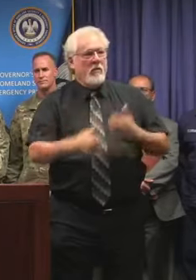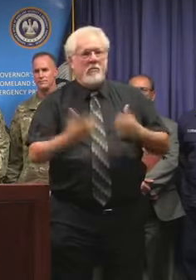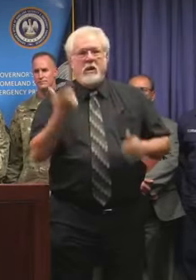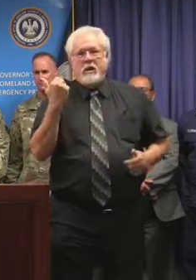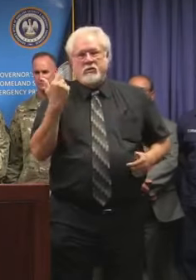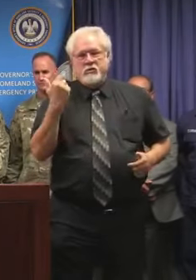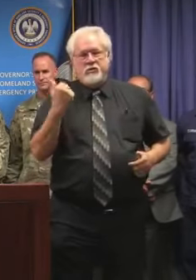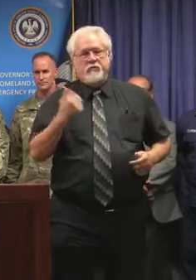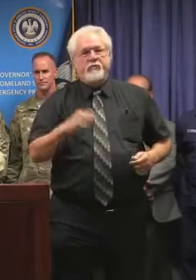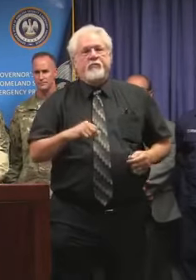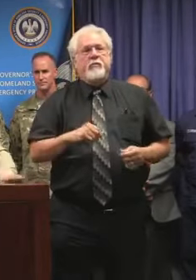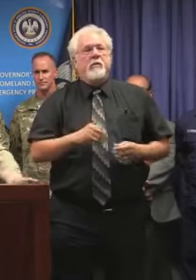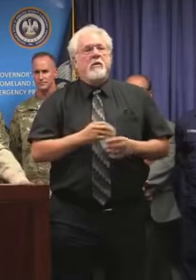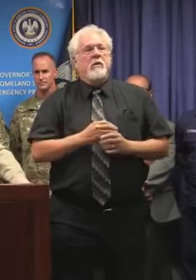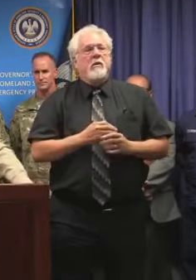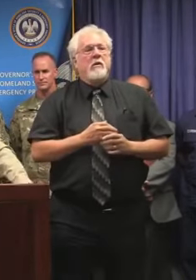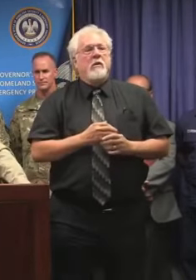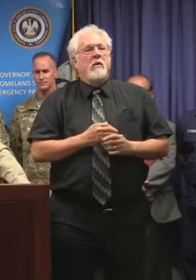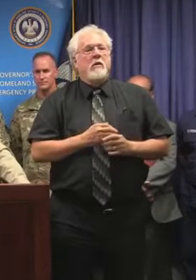last year.